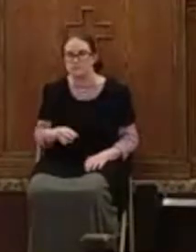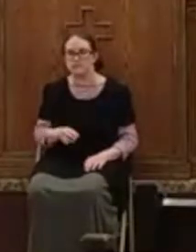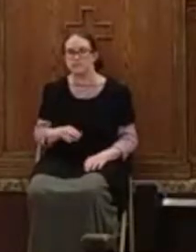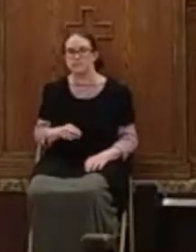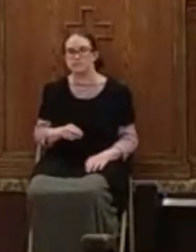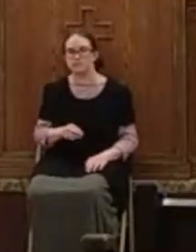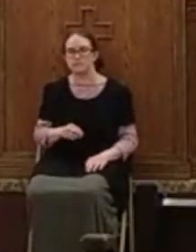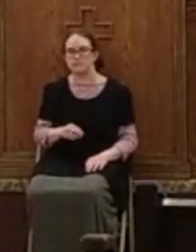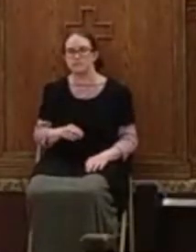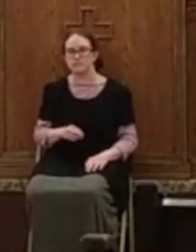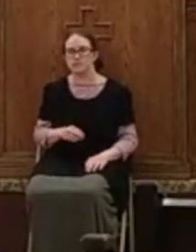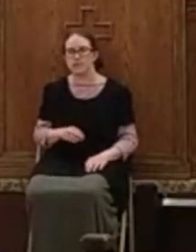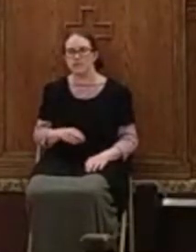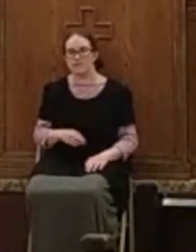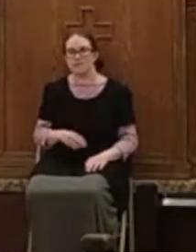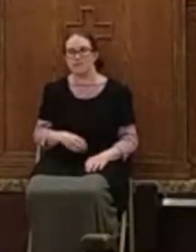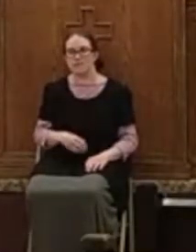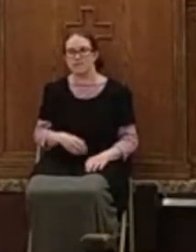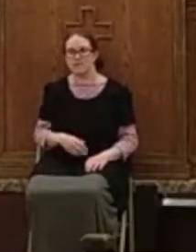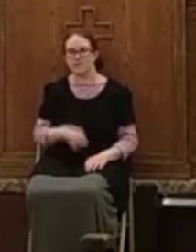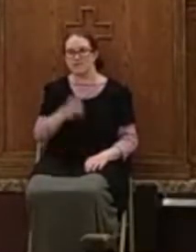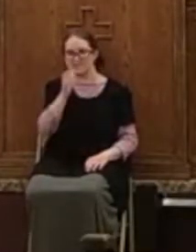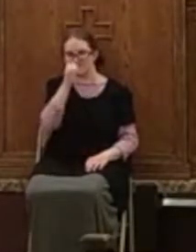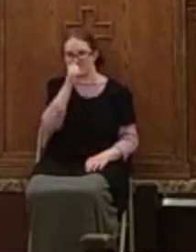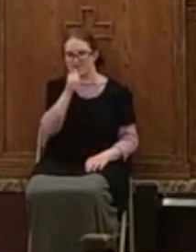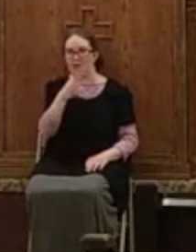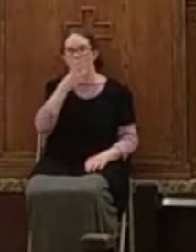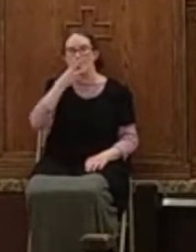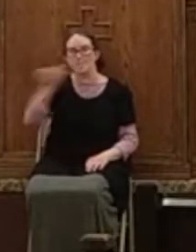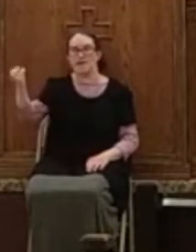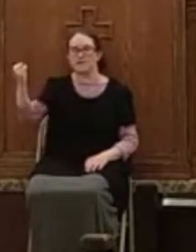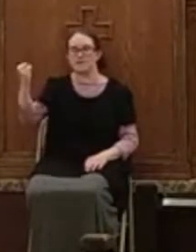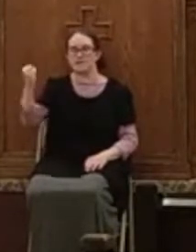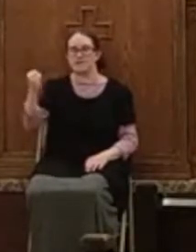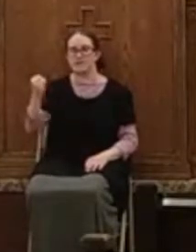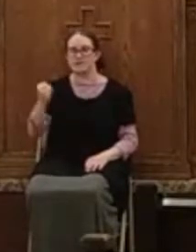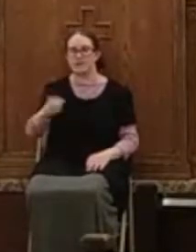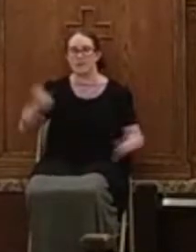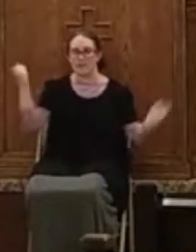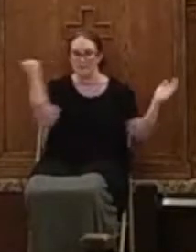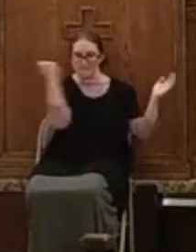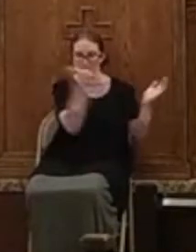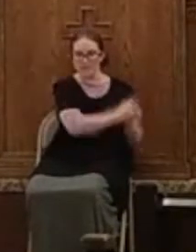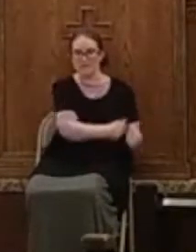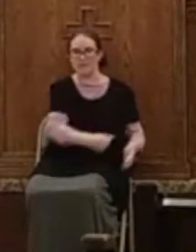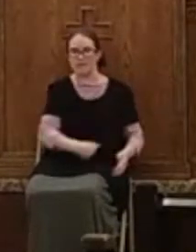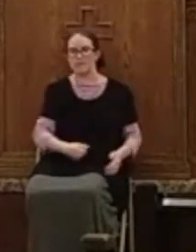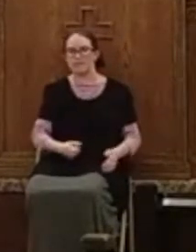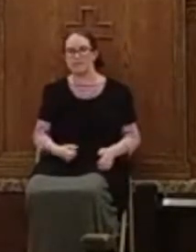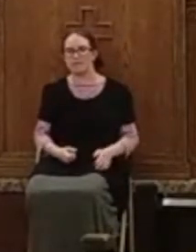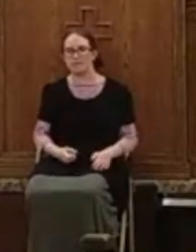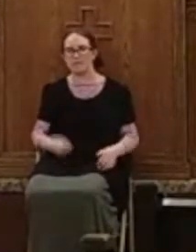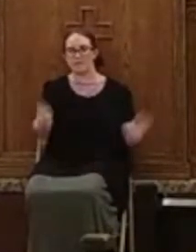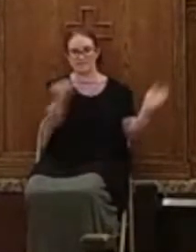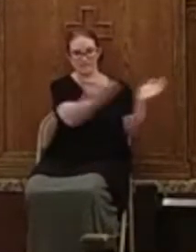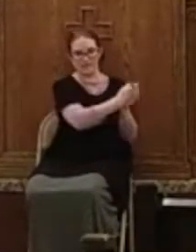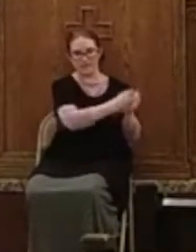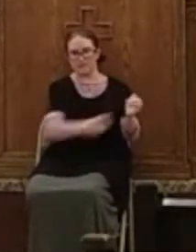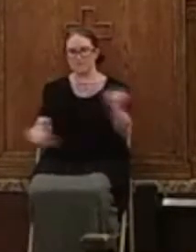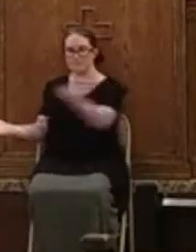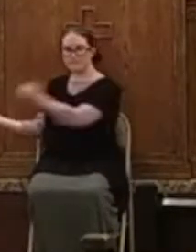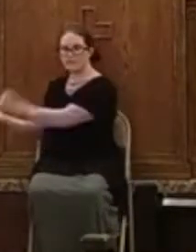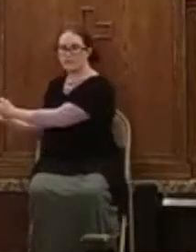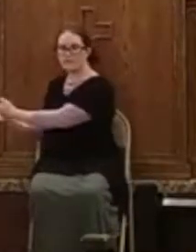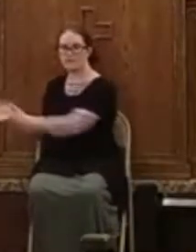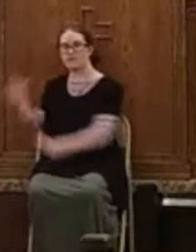And they humiliated him. They mocked him. They beat him. And they nailed him to a